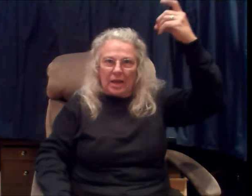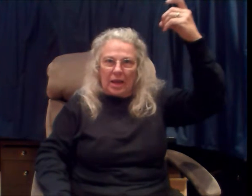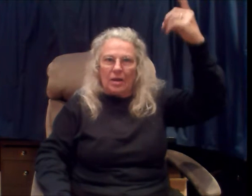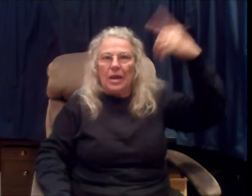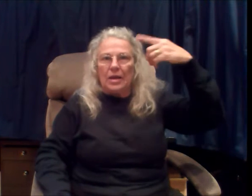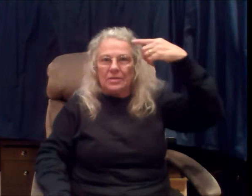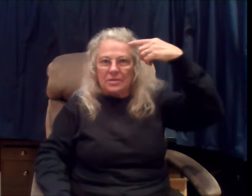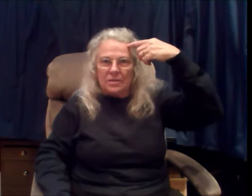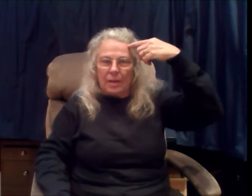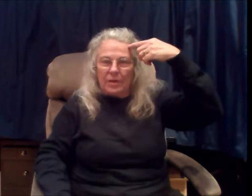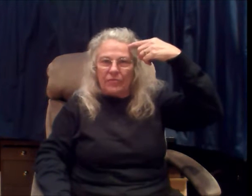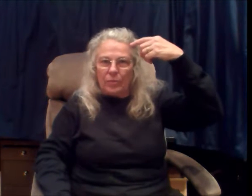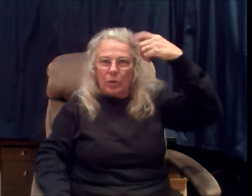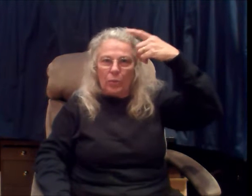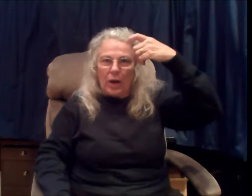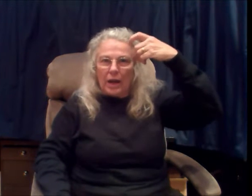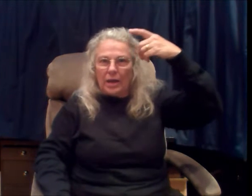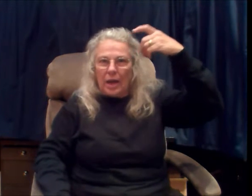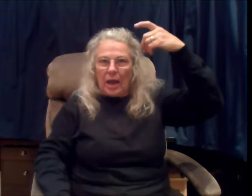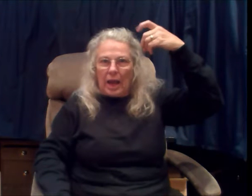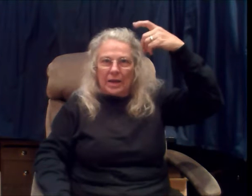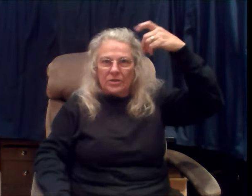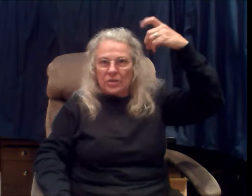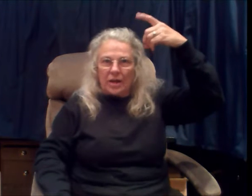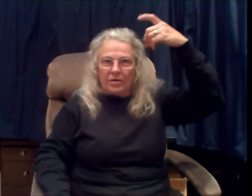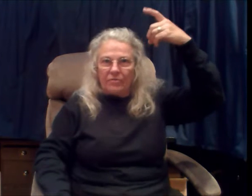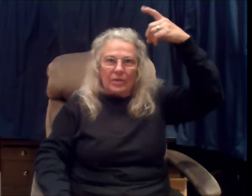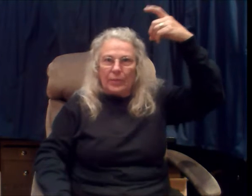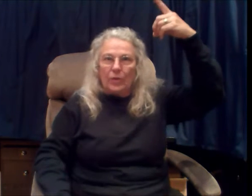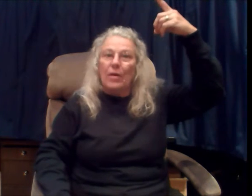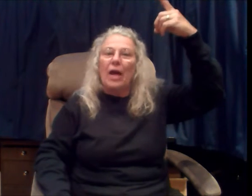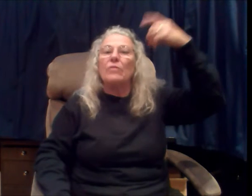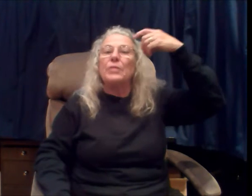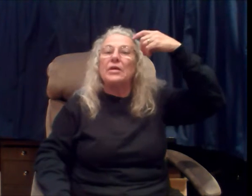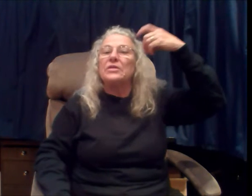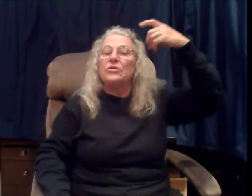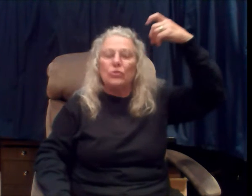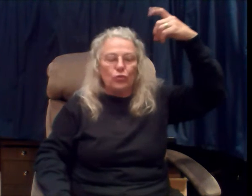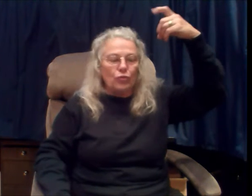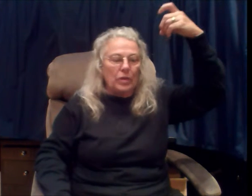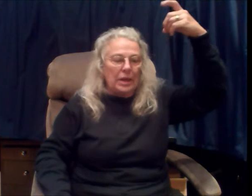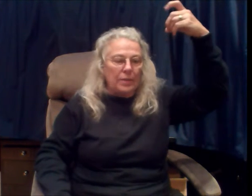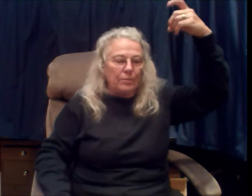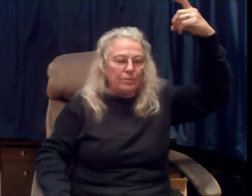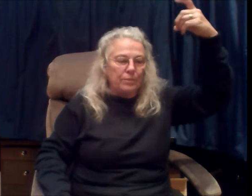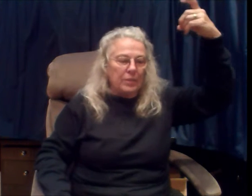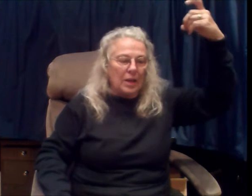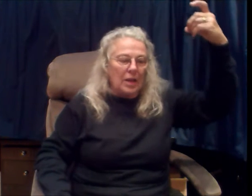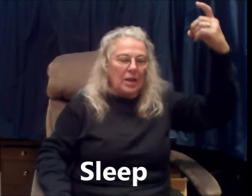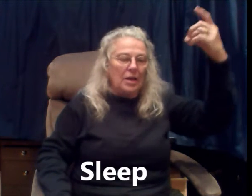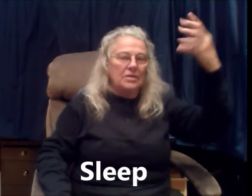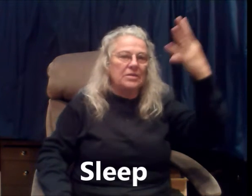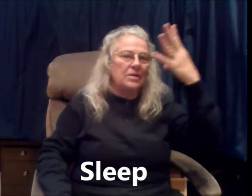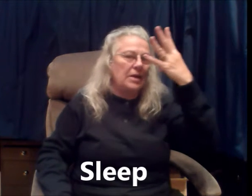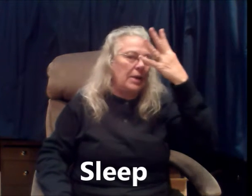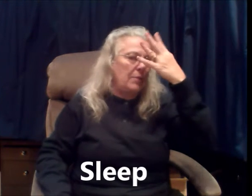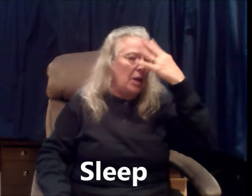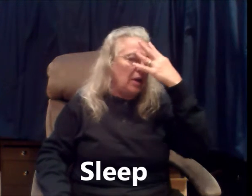and it's coming from your brain, and it's kind of flipping around because it's a dream. Sleep, get